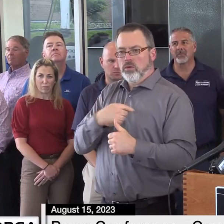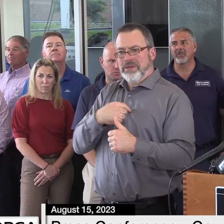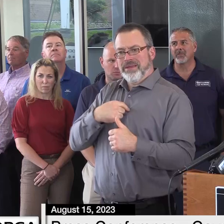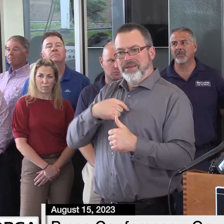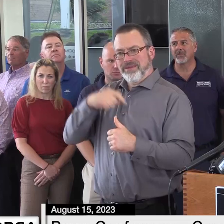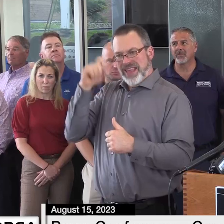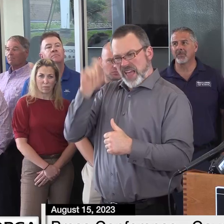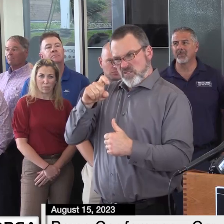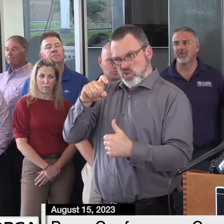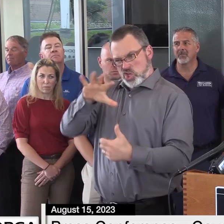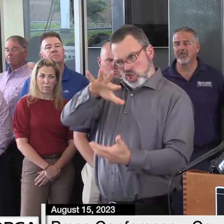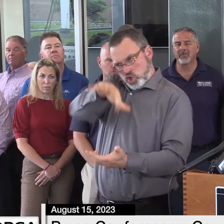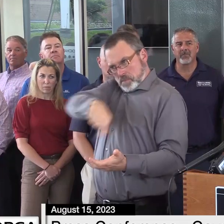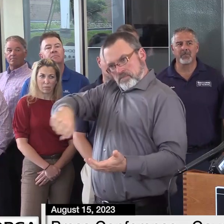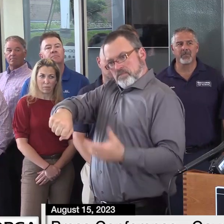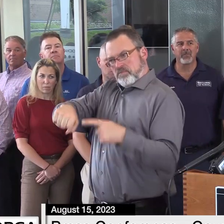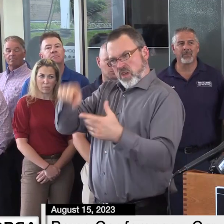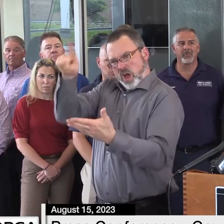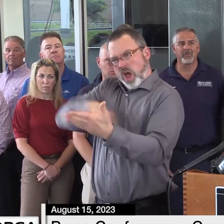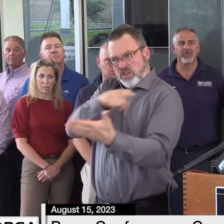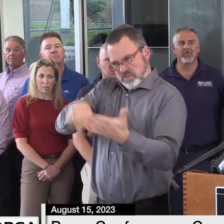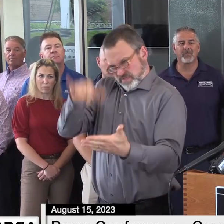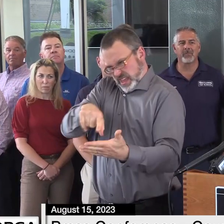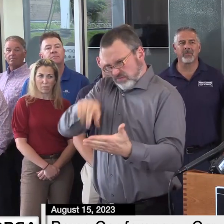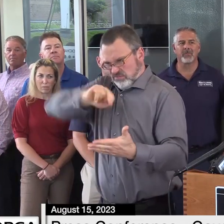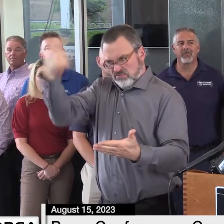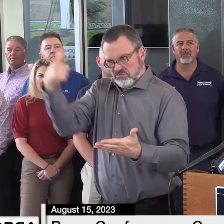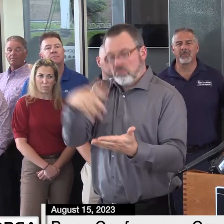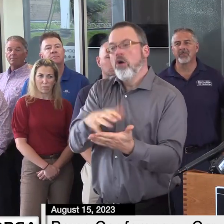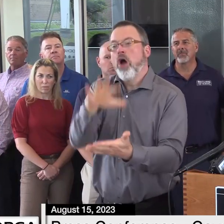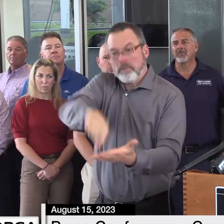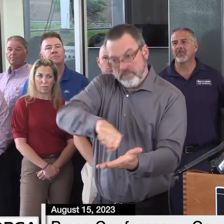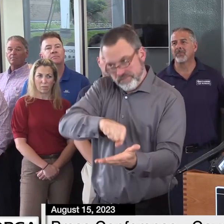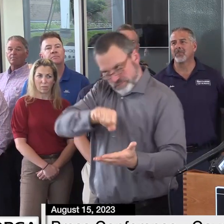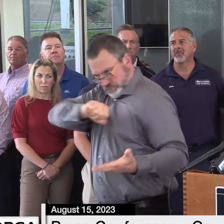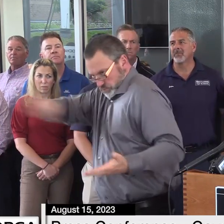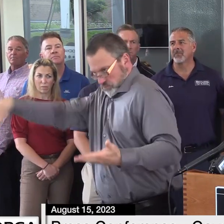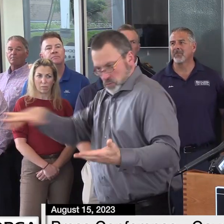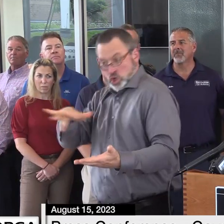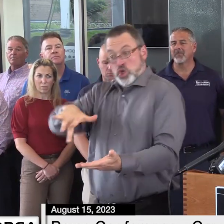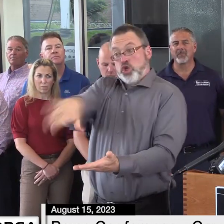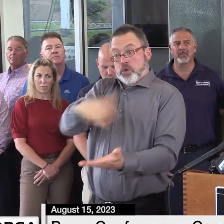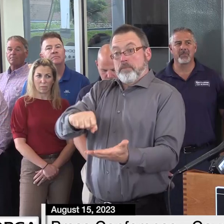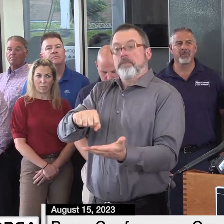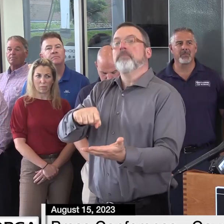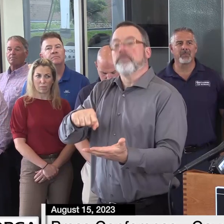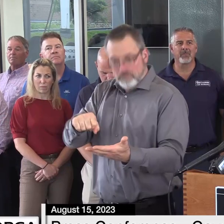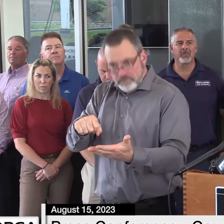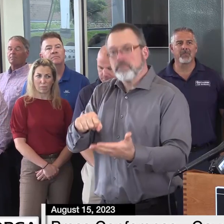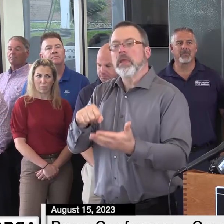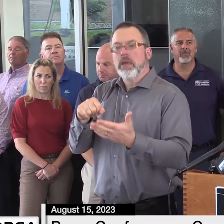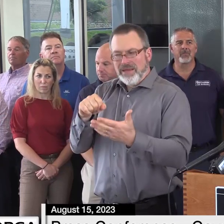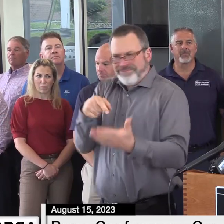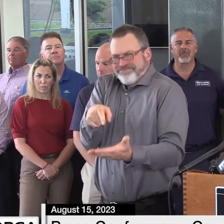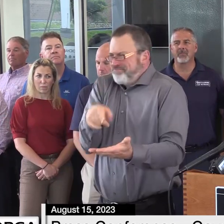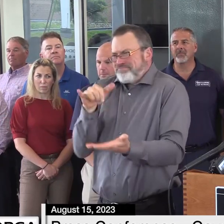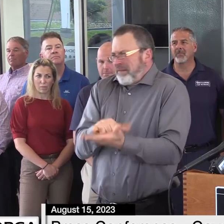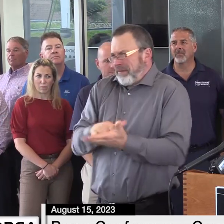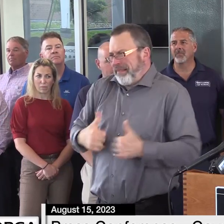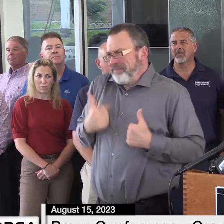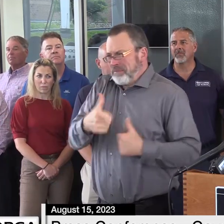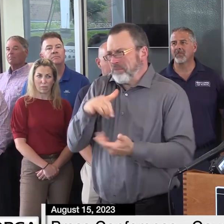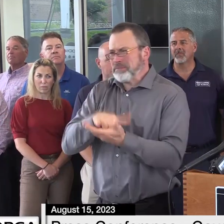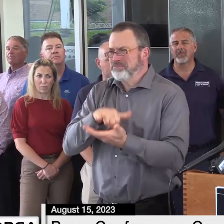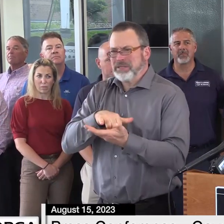deconstruction of those, that the mobile homes that were condemned and unable to be returned to,